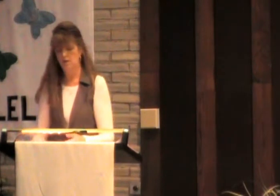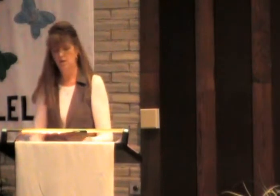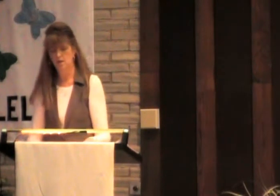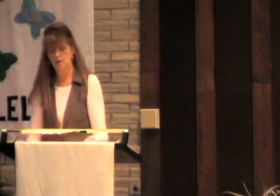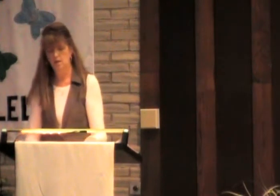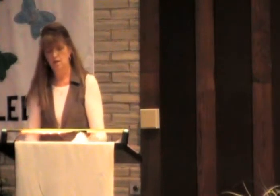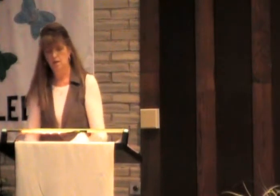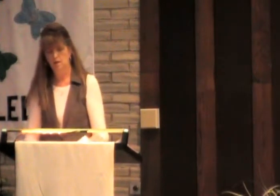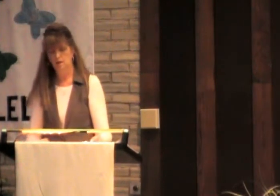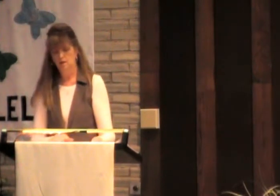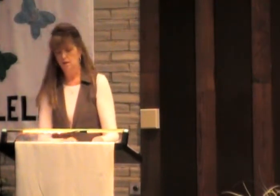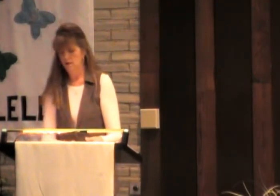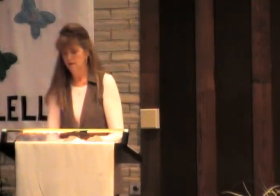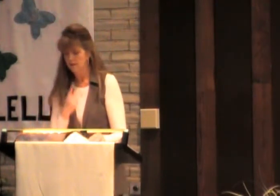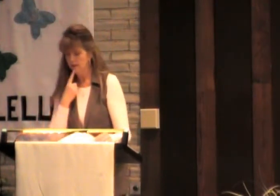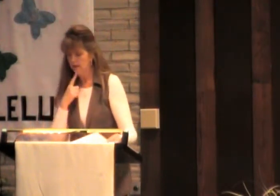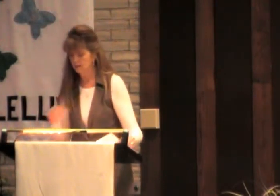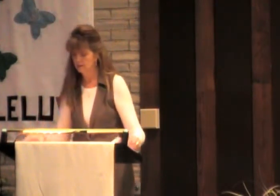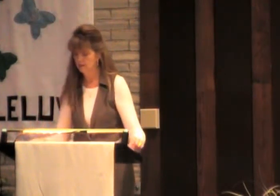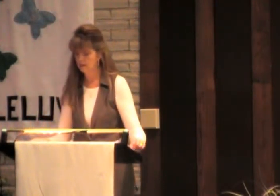Verse 13 through